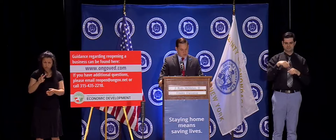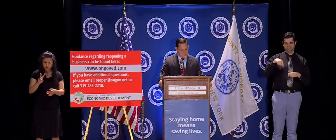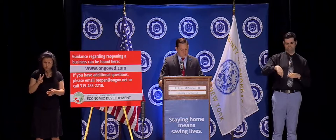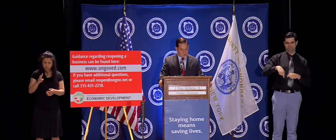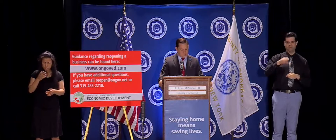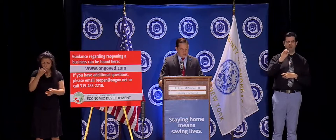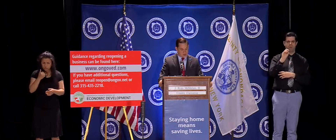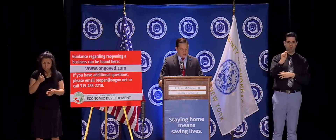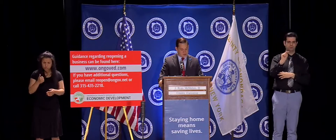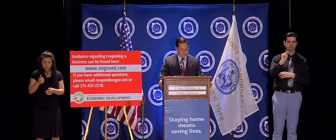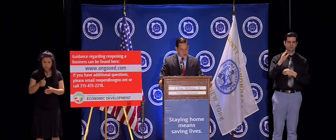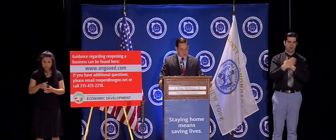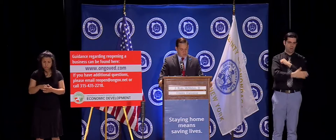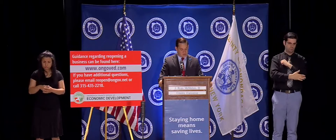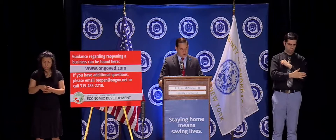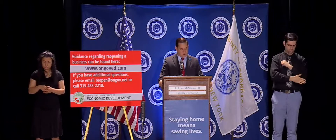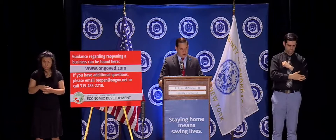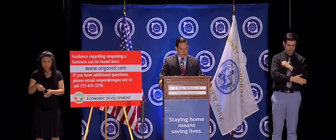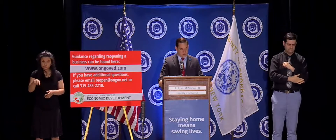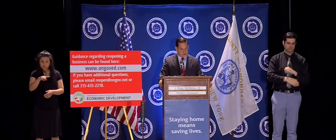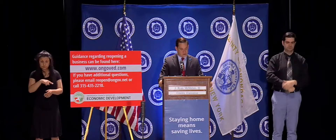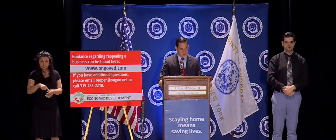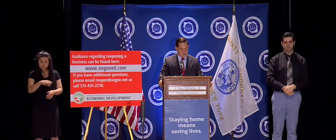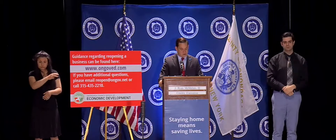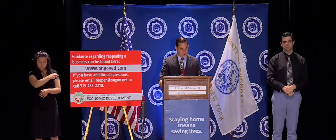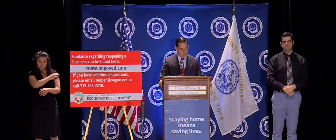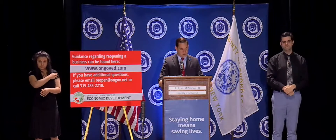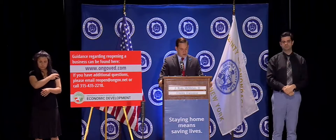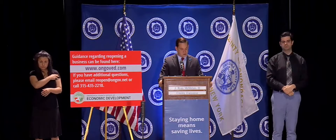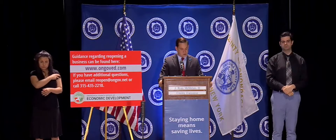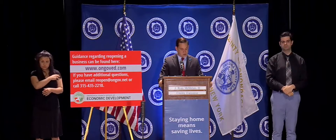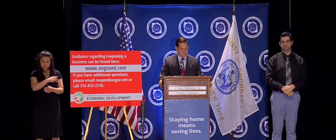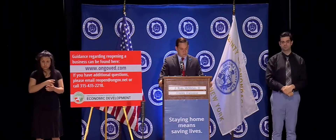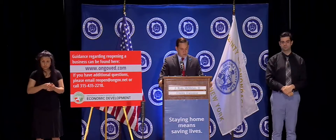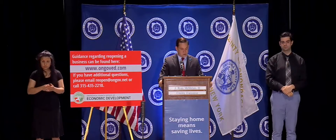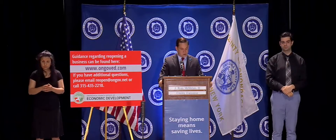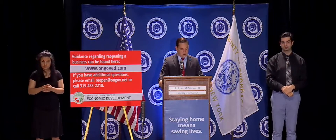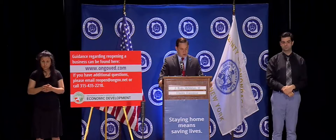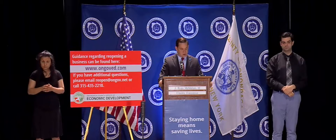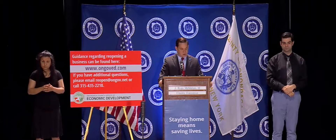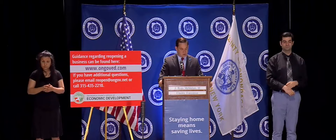The hospitalization numbers have gone up significantly from last week.